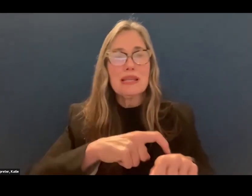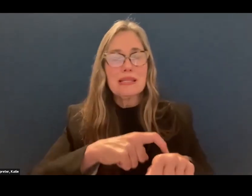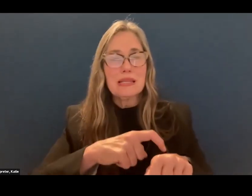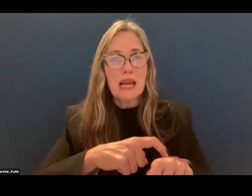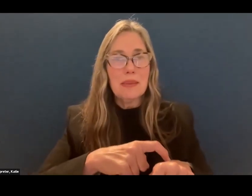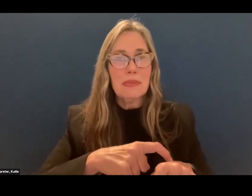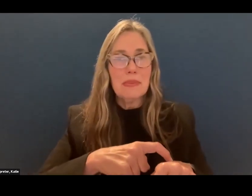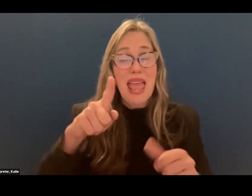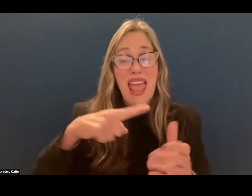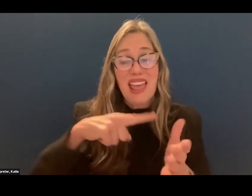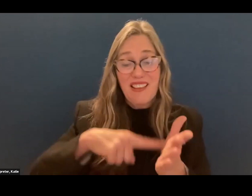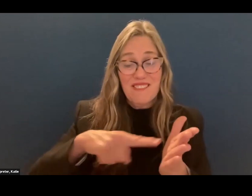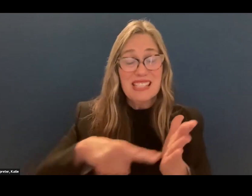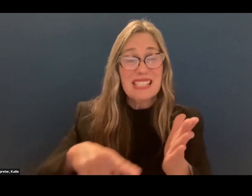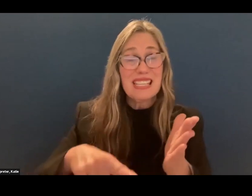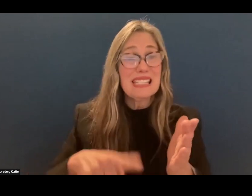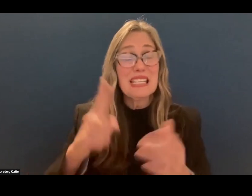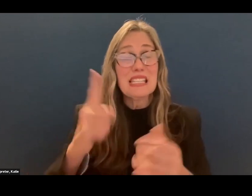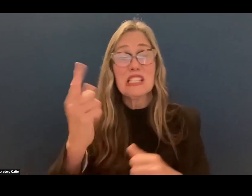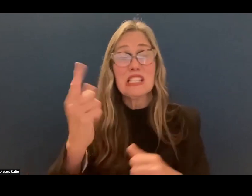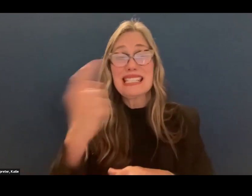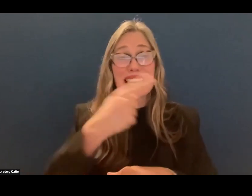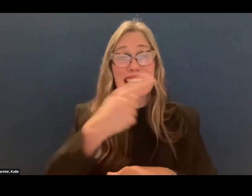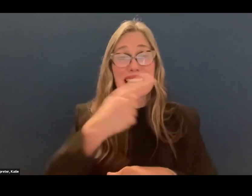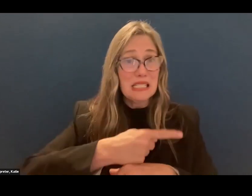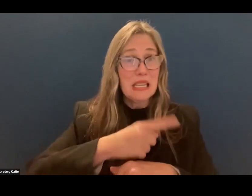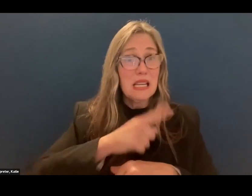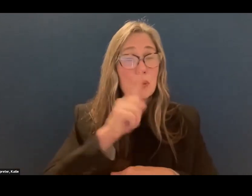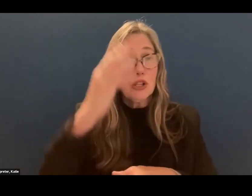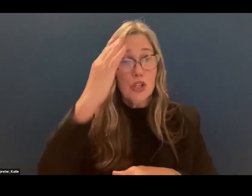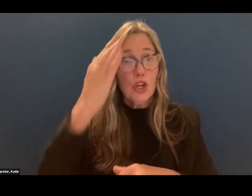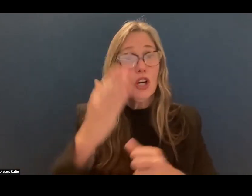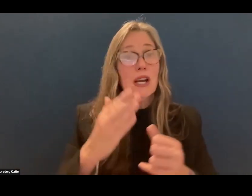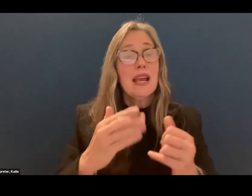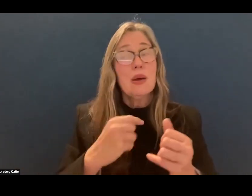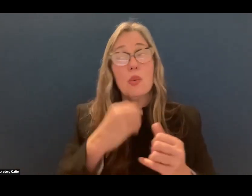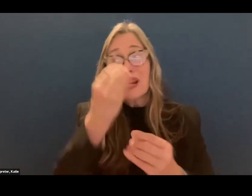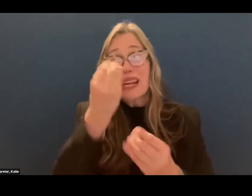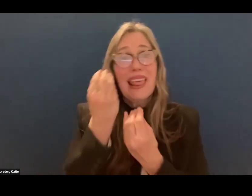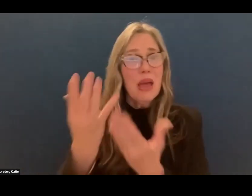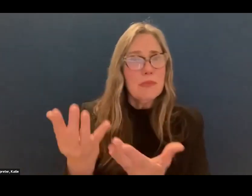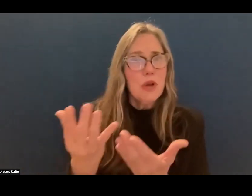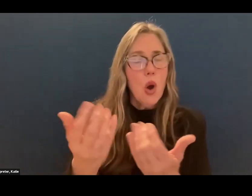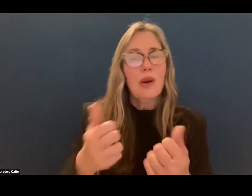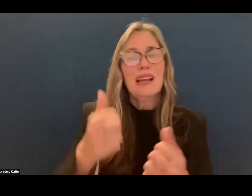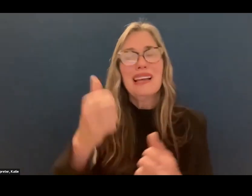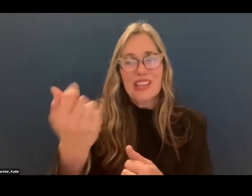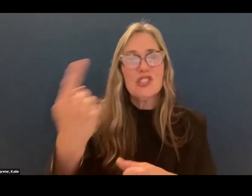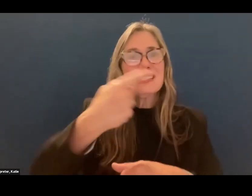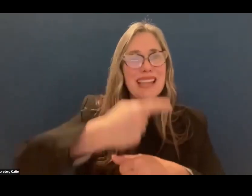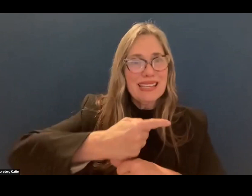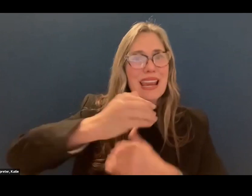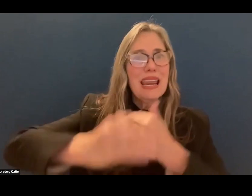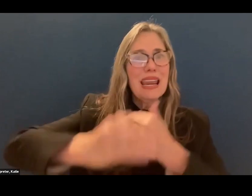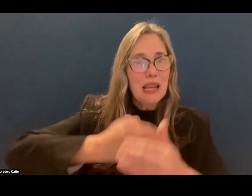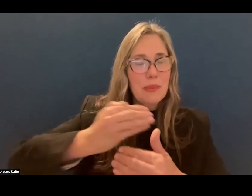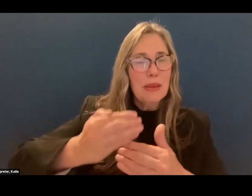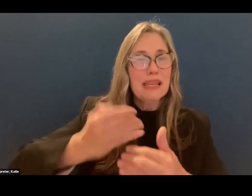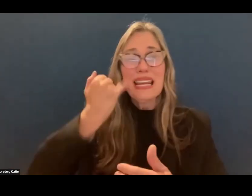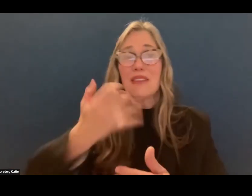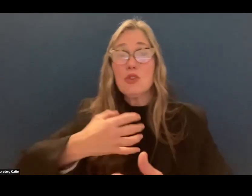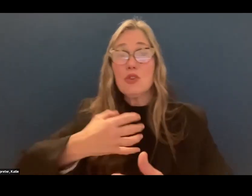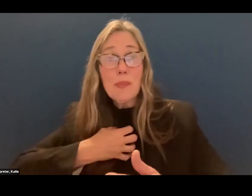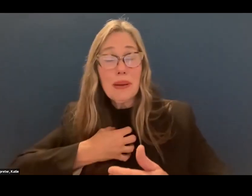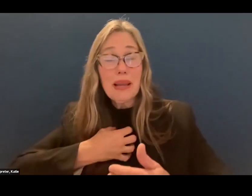of the investigation is 10 days, what's the turnaround, at least making sure that it is communicated what progress is going on with that. So